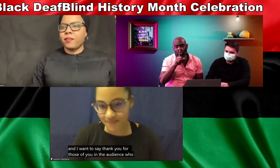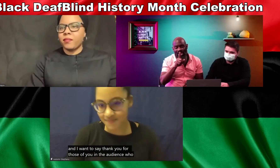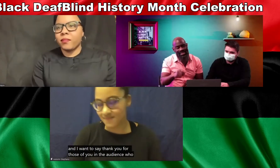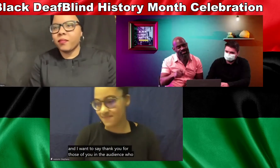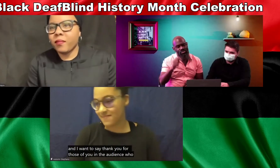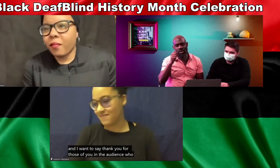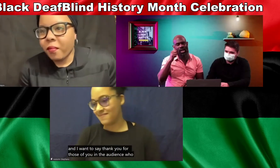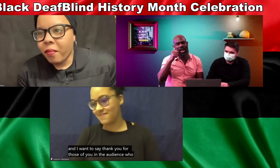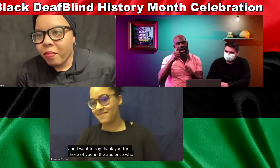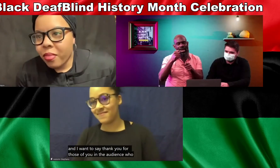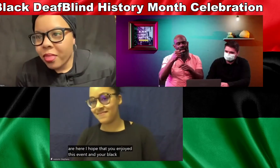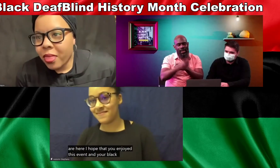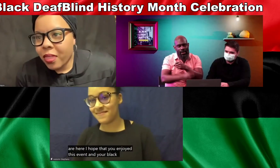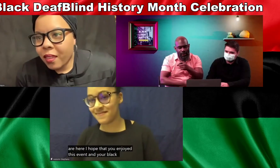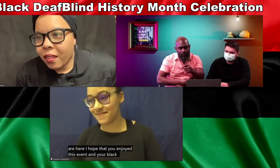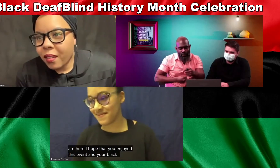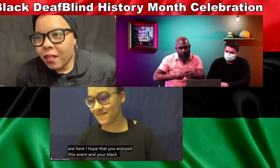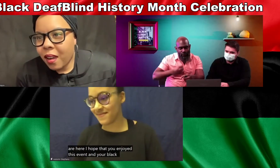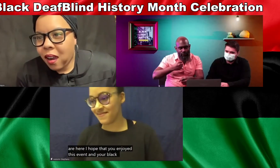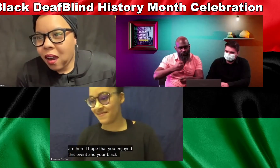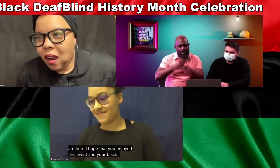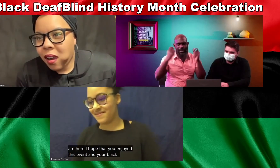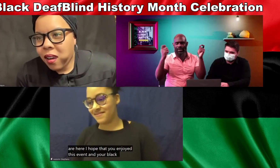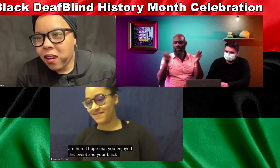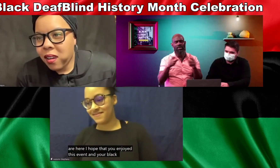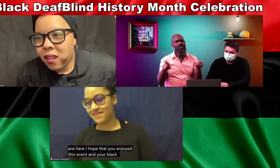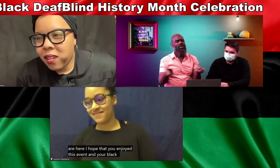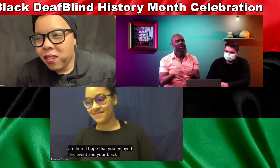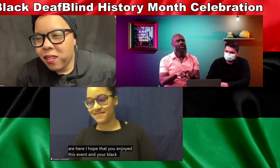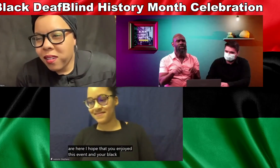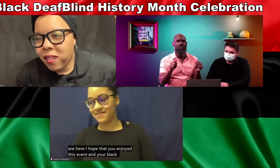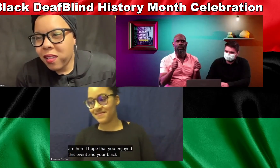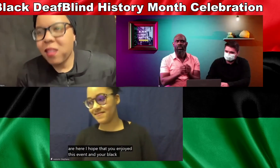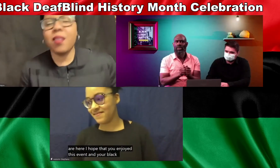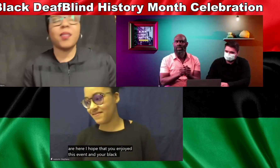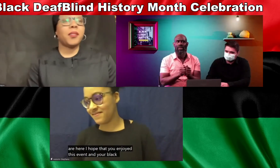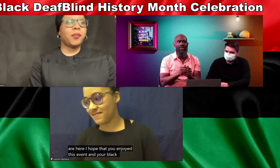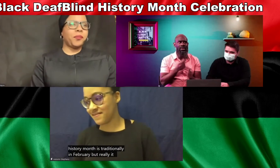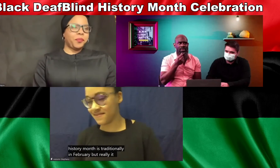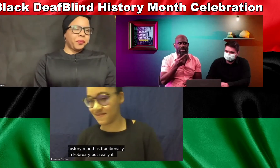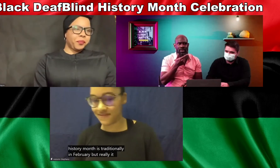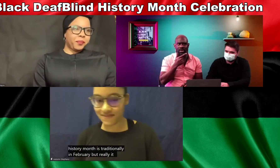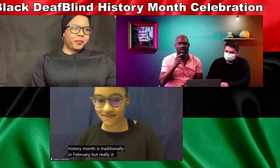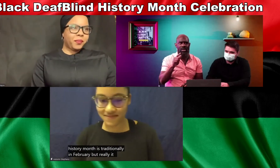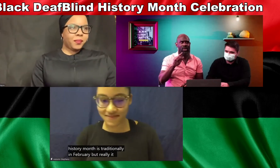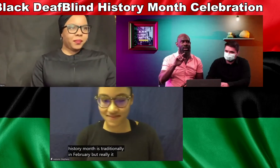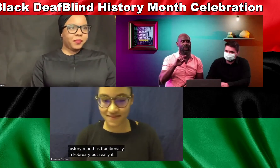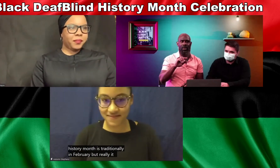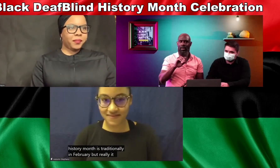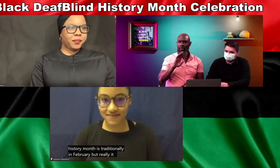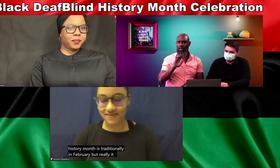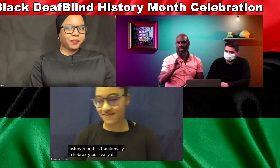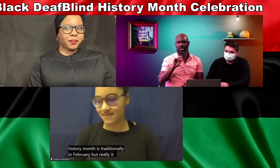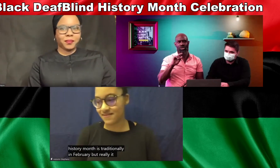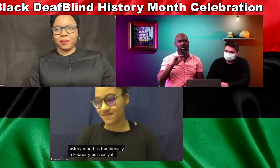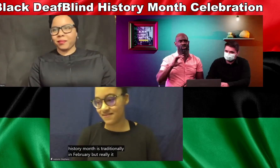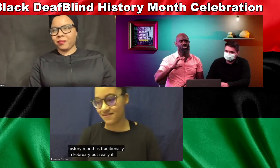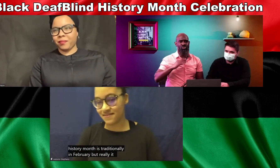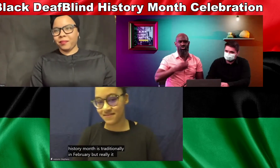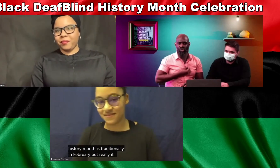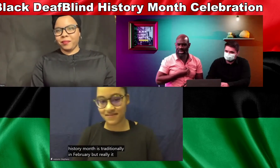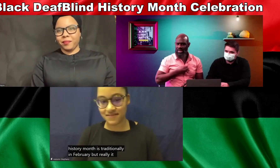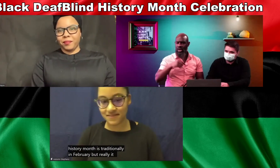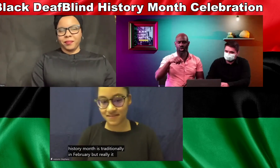is traditionally in February, but really it doesn't end here. It's all year long, and we should, you